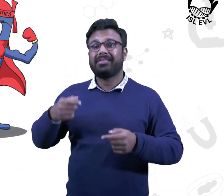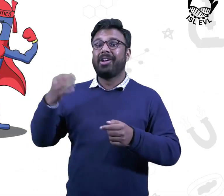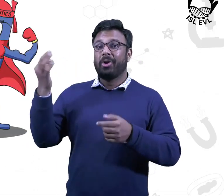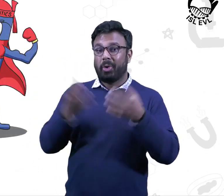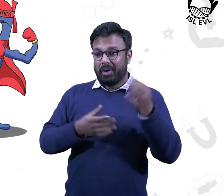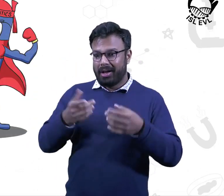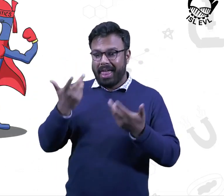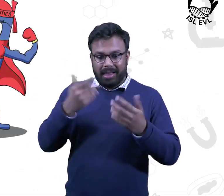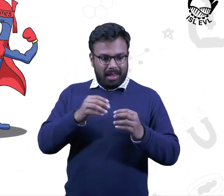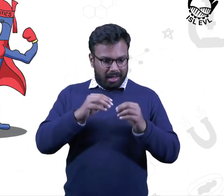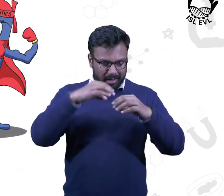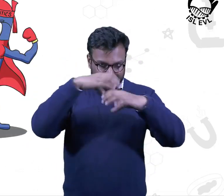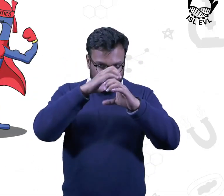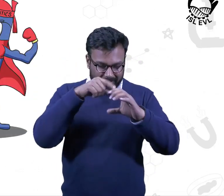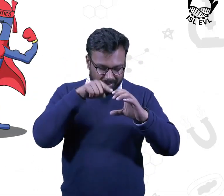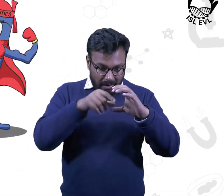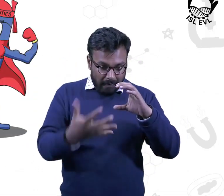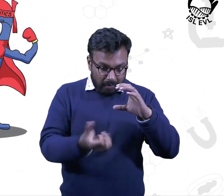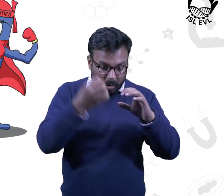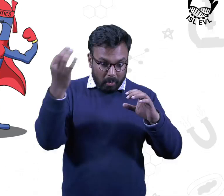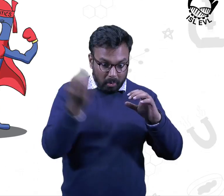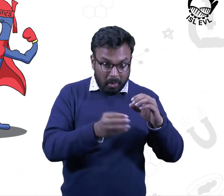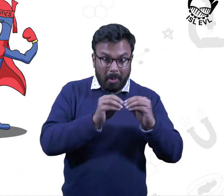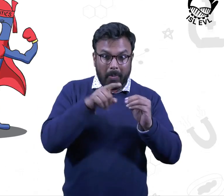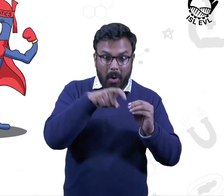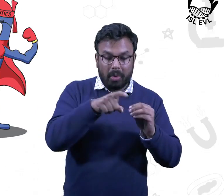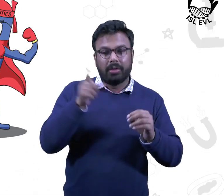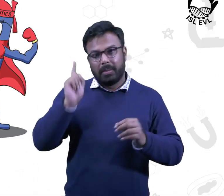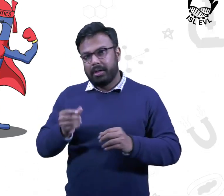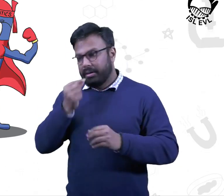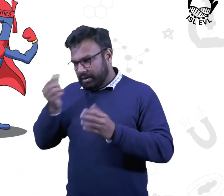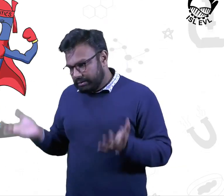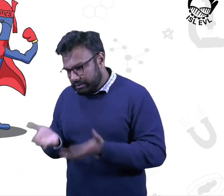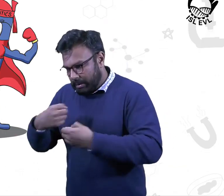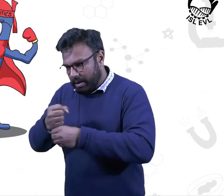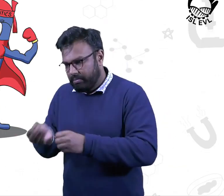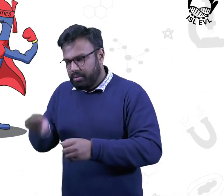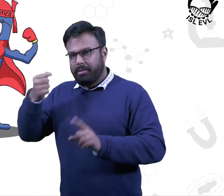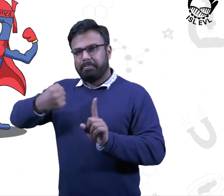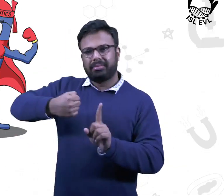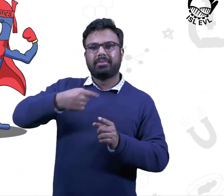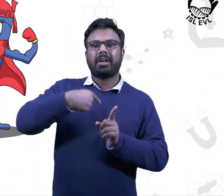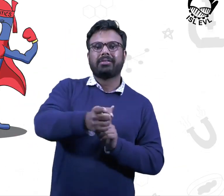And that is the reason good research work in this field is so critical.